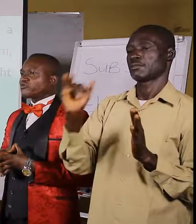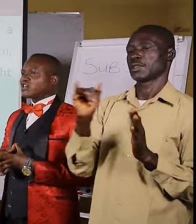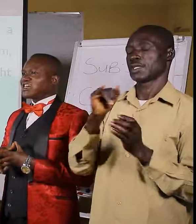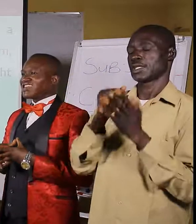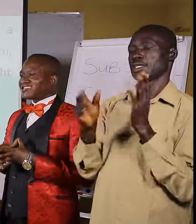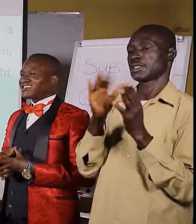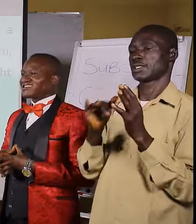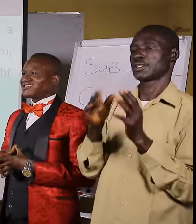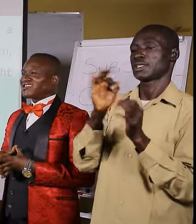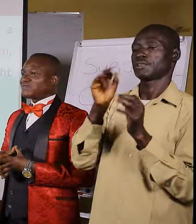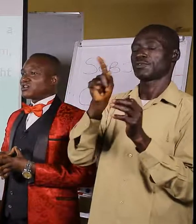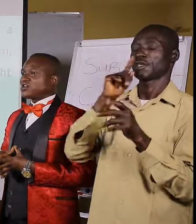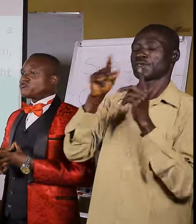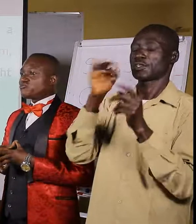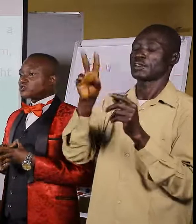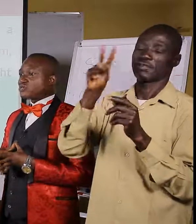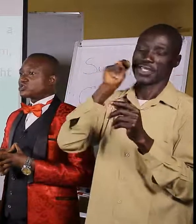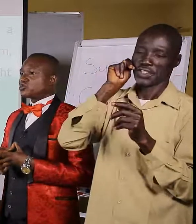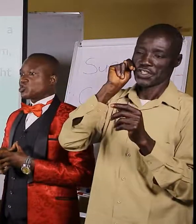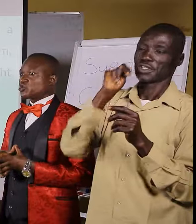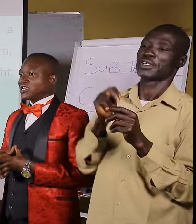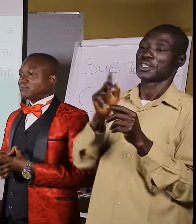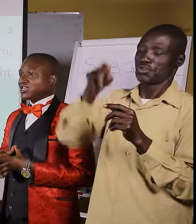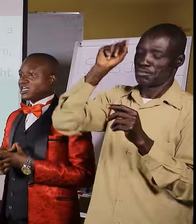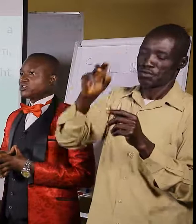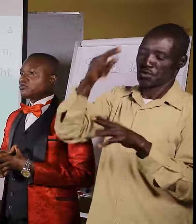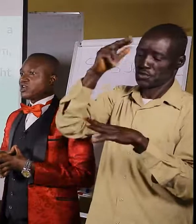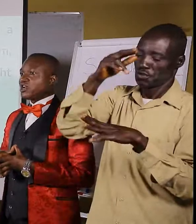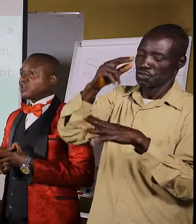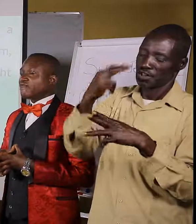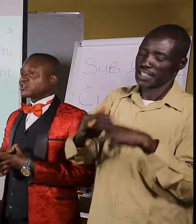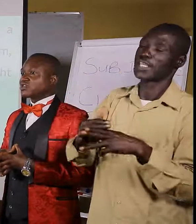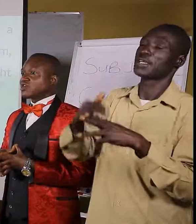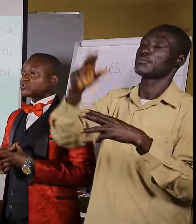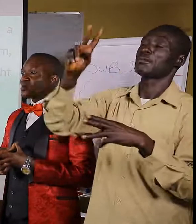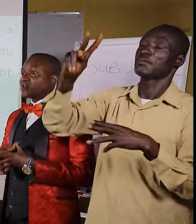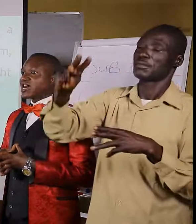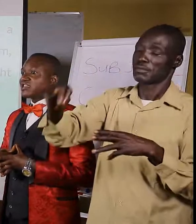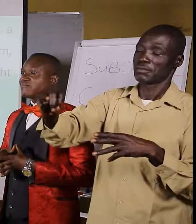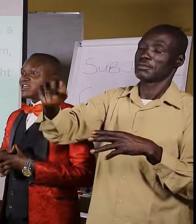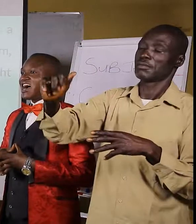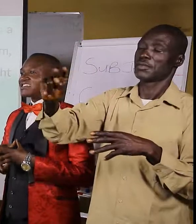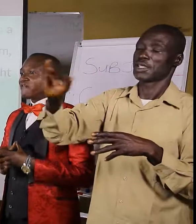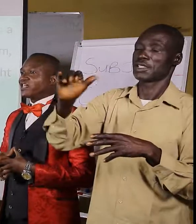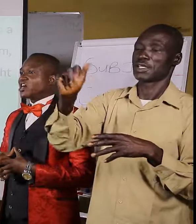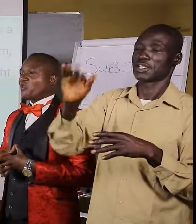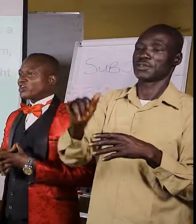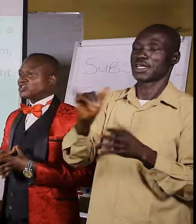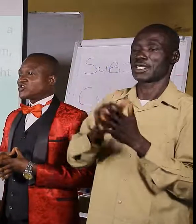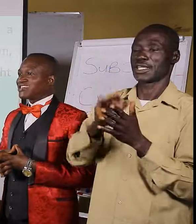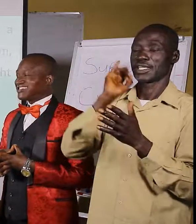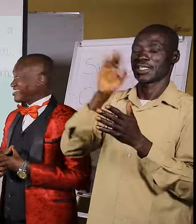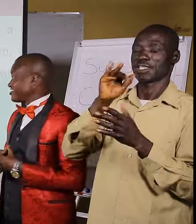talking of Nigerian nationalism, you must mention Dr. Nnamdi Azikiwe. In fact, some regard him as the father